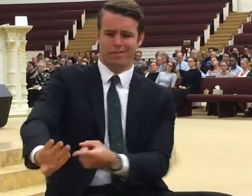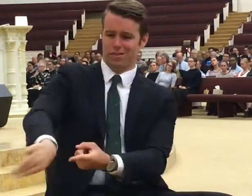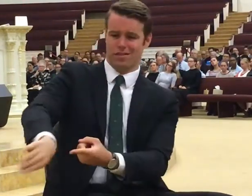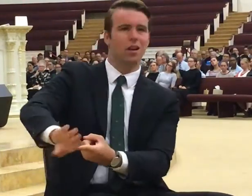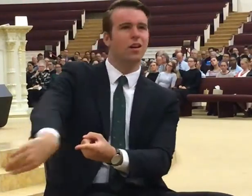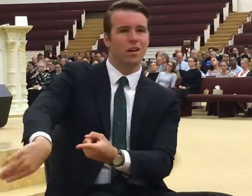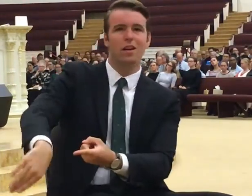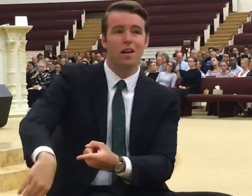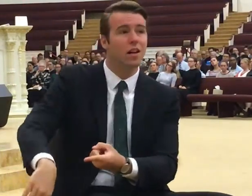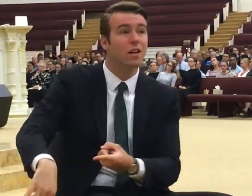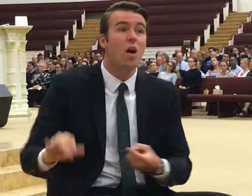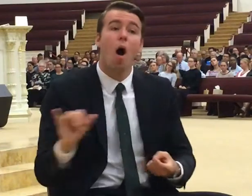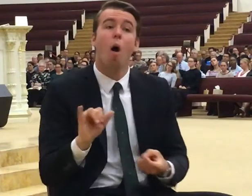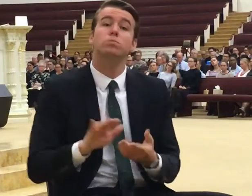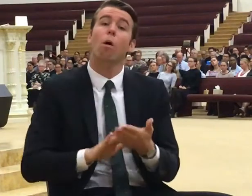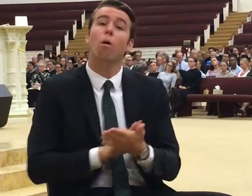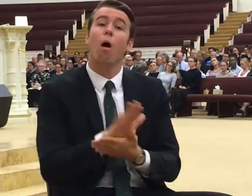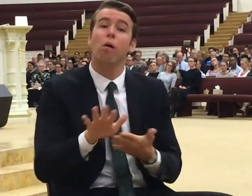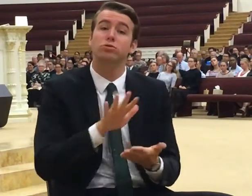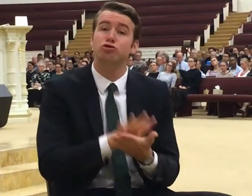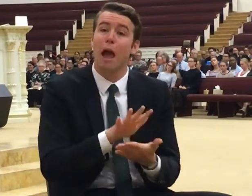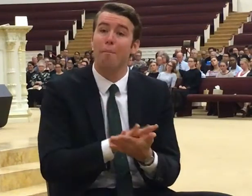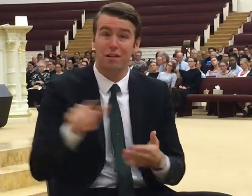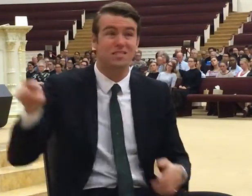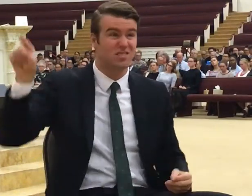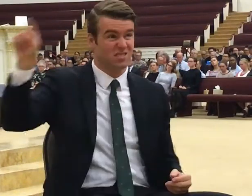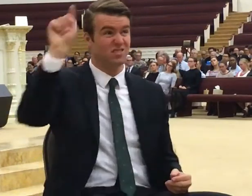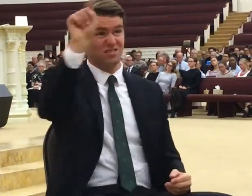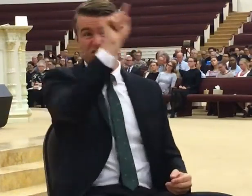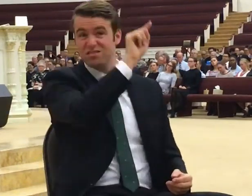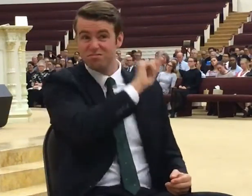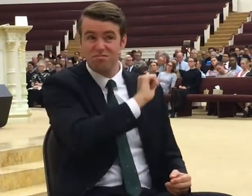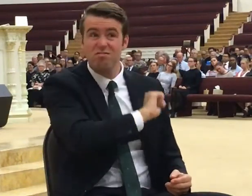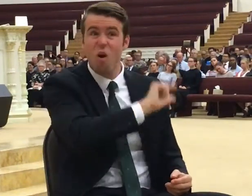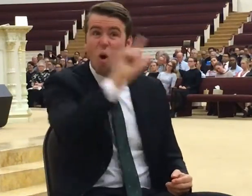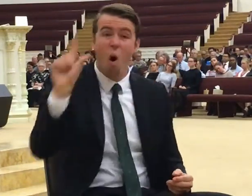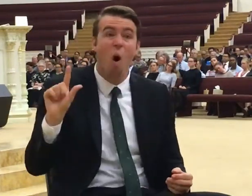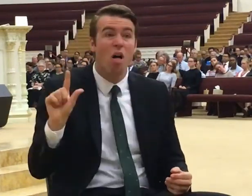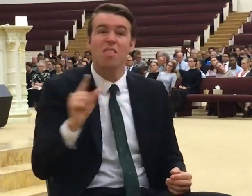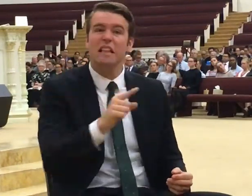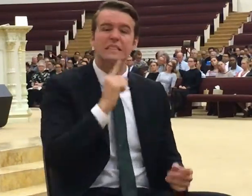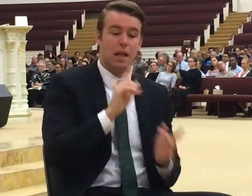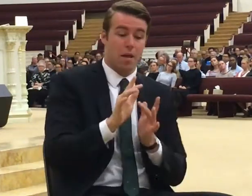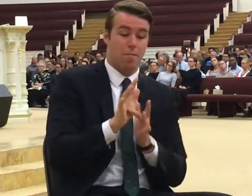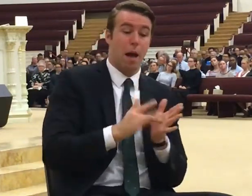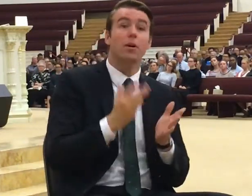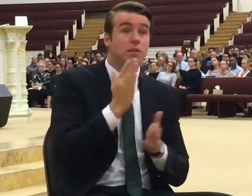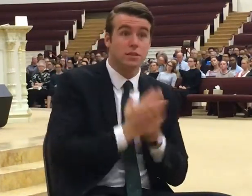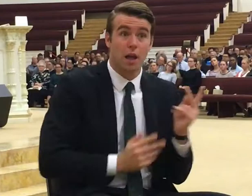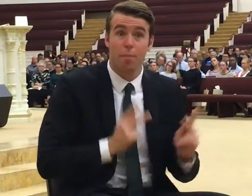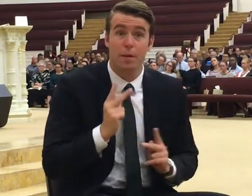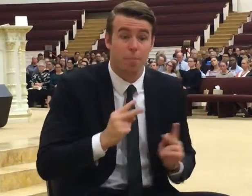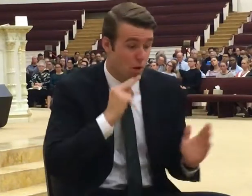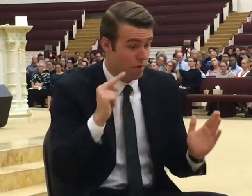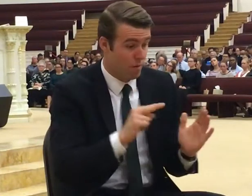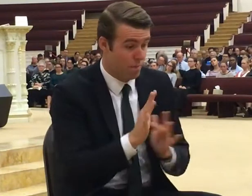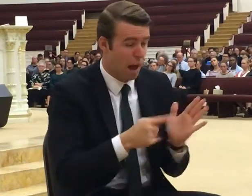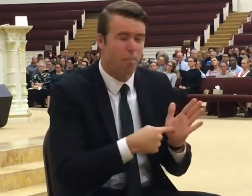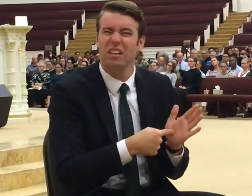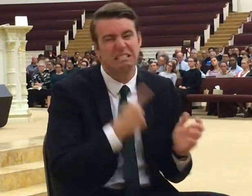even college campuses, moving beyond that now the Bible is viewed by some as